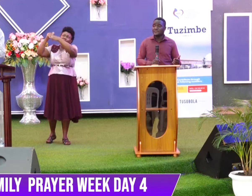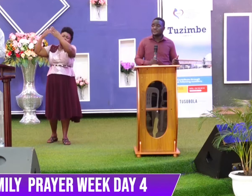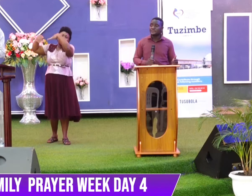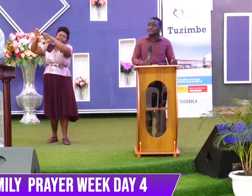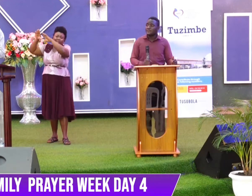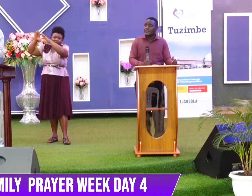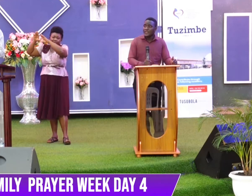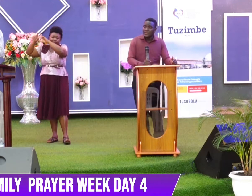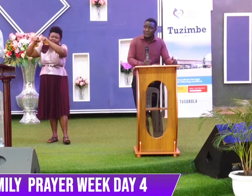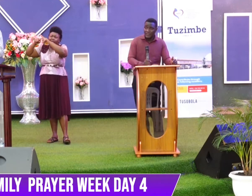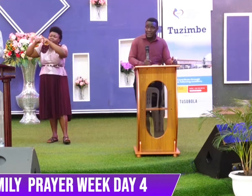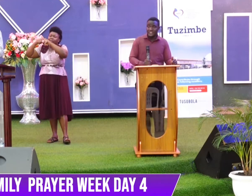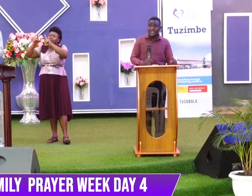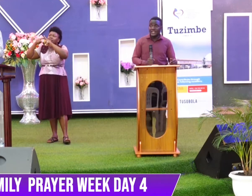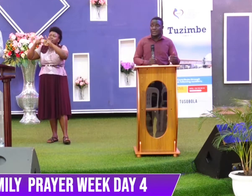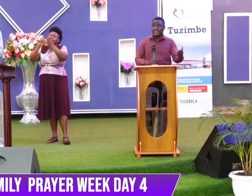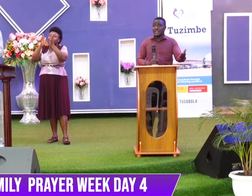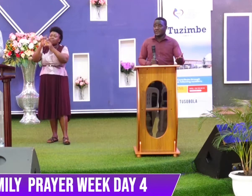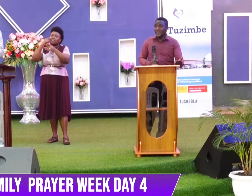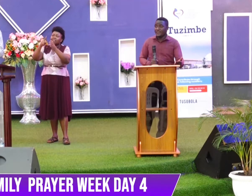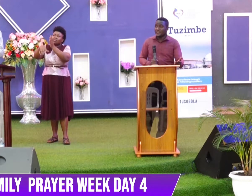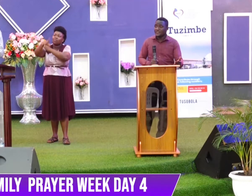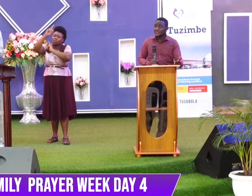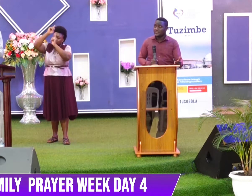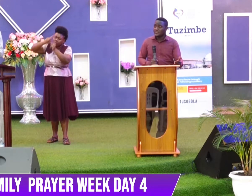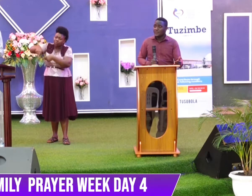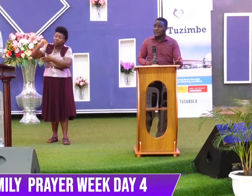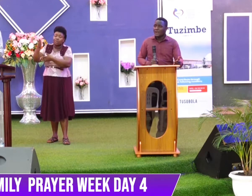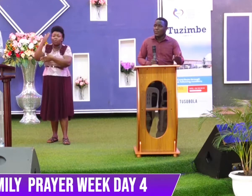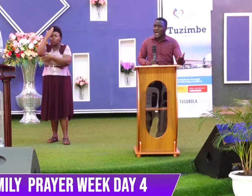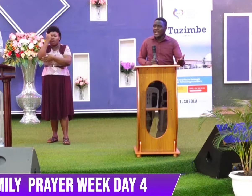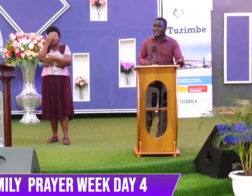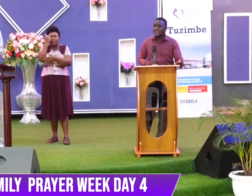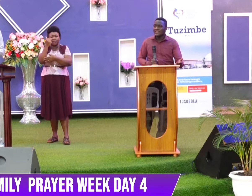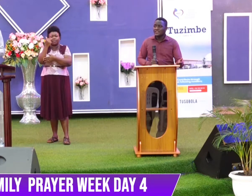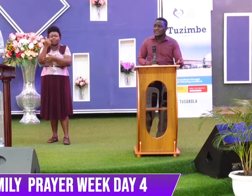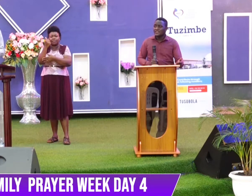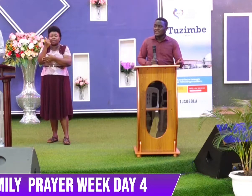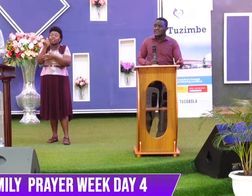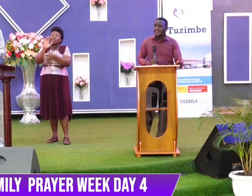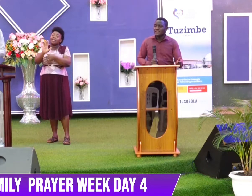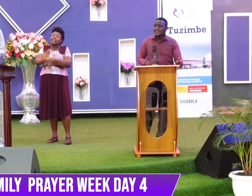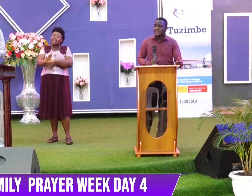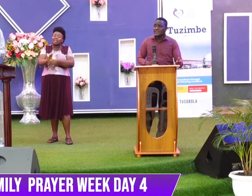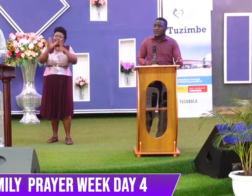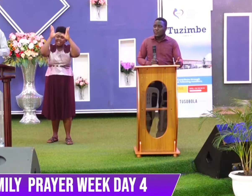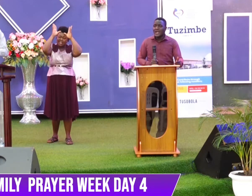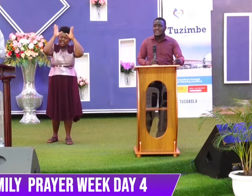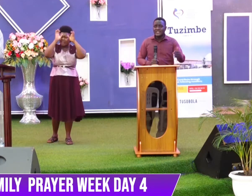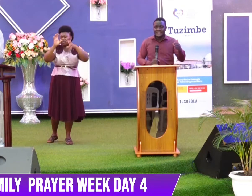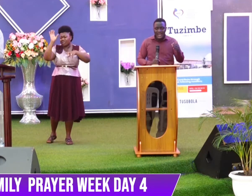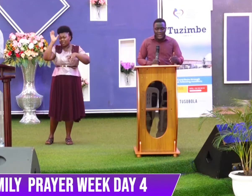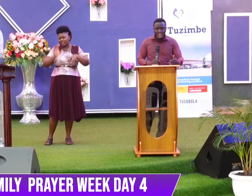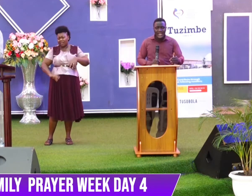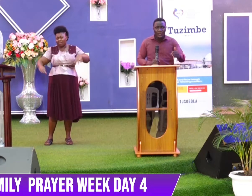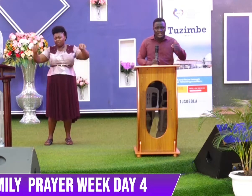heaven, but the Bible says that he was sent out of heaven. But why? Once